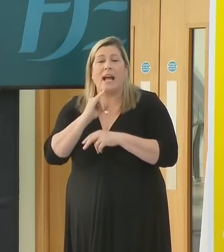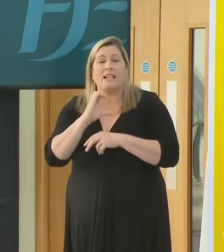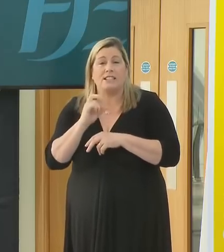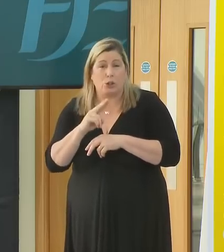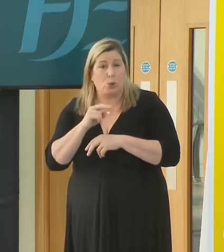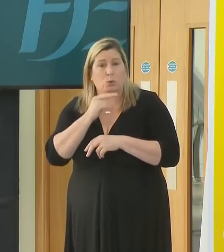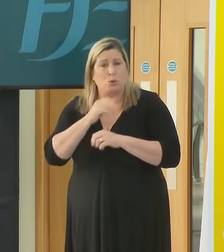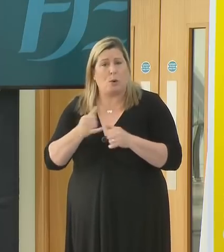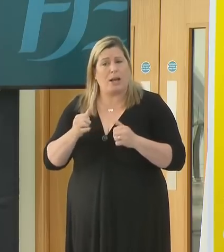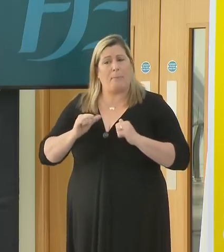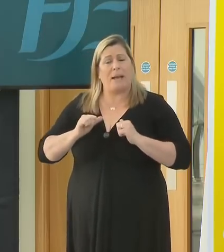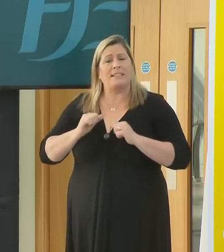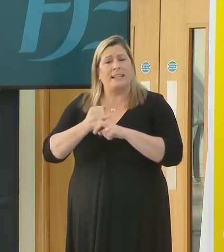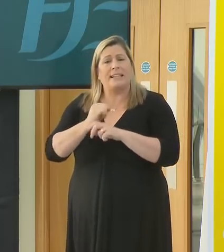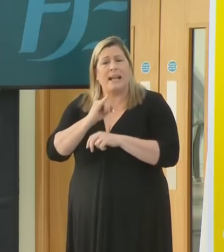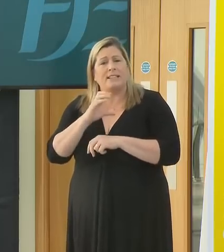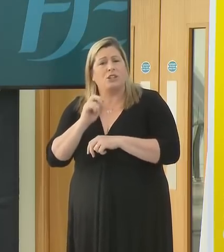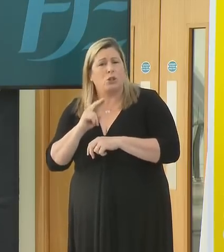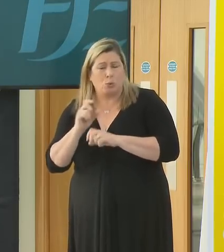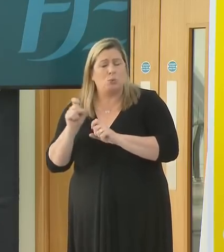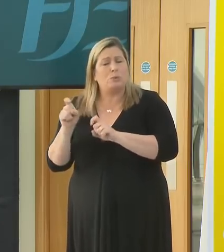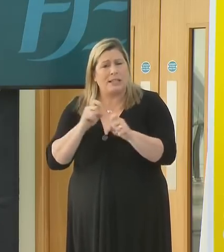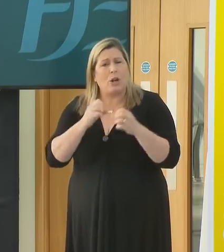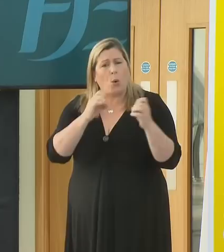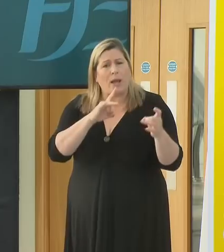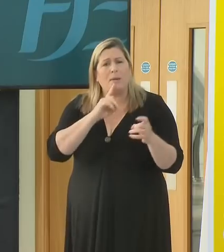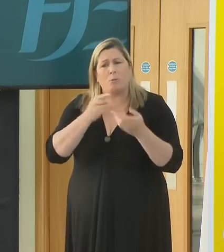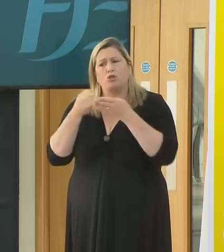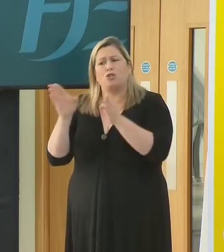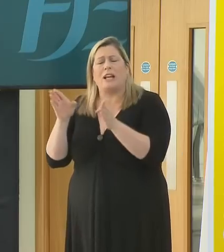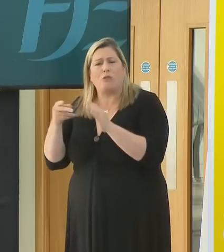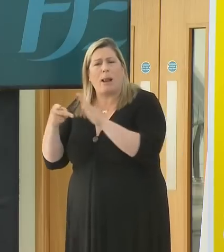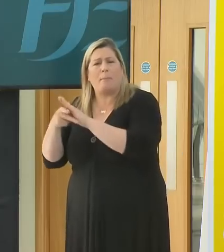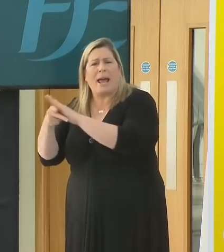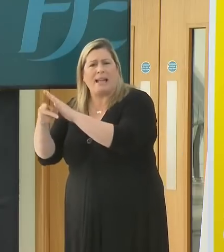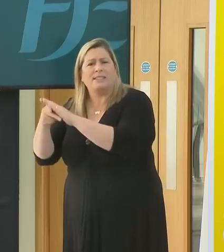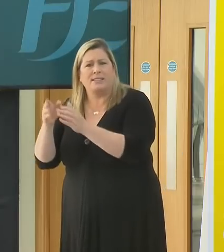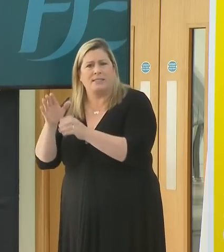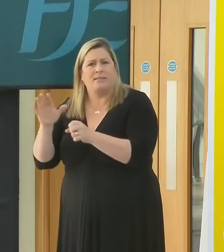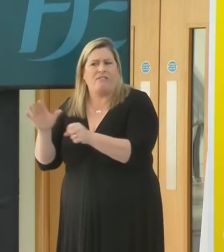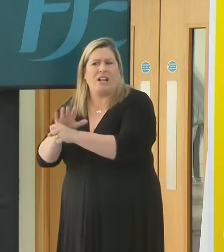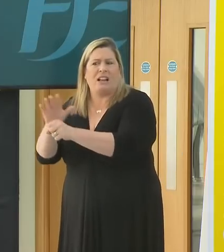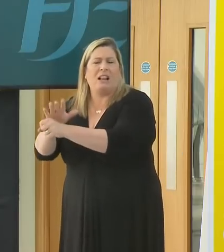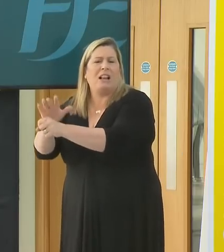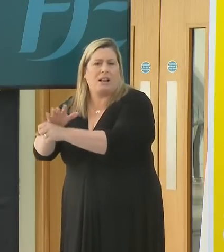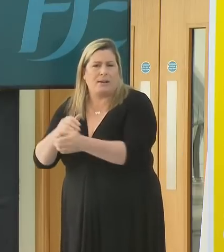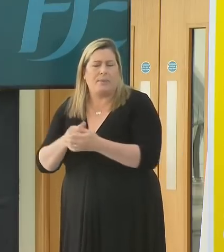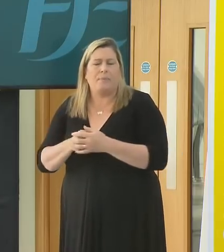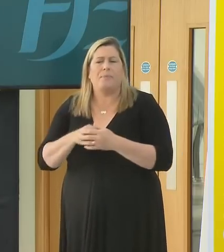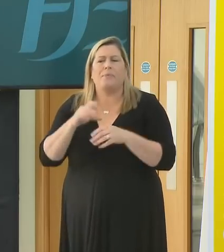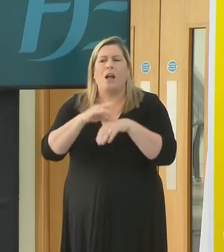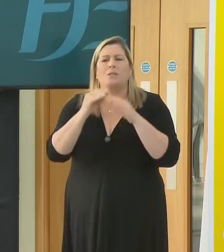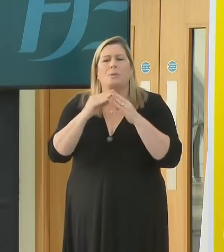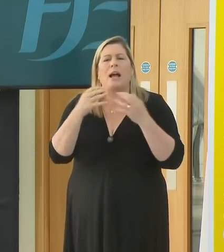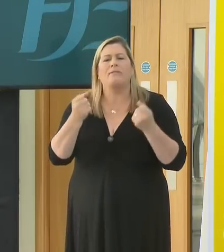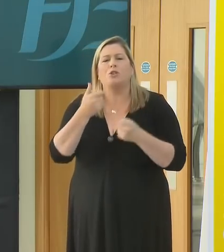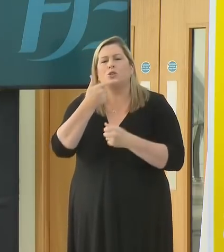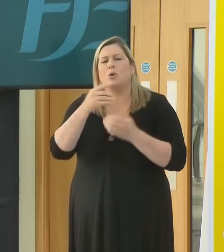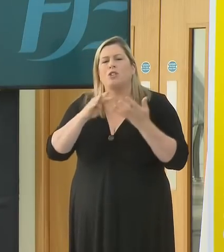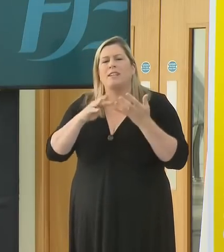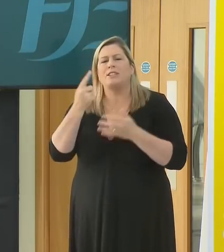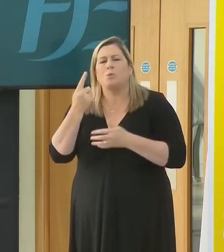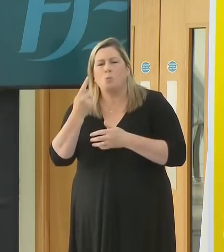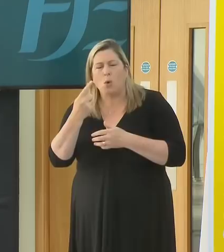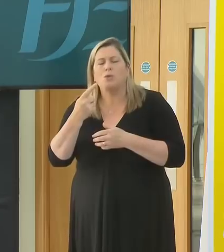okay, but we are seeing our general beds filling up more. Private hospitals, we now have 291 consultants who are signed up for the